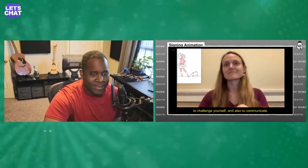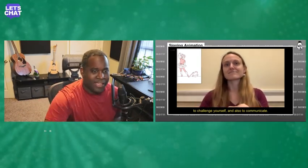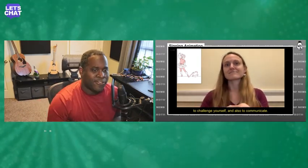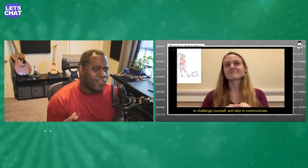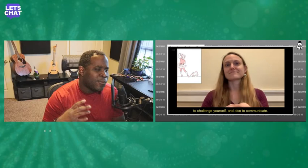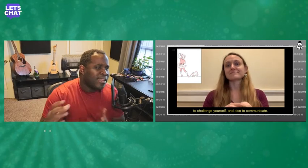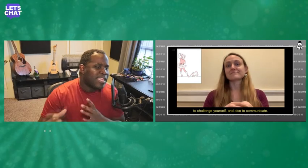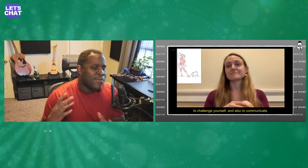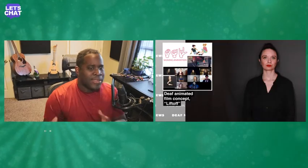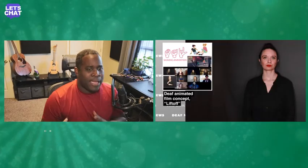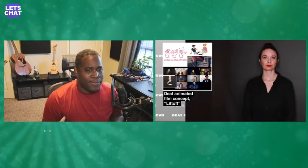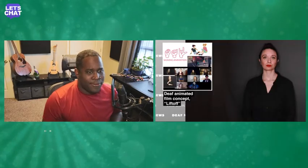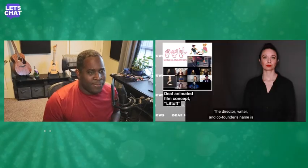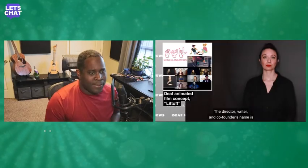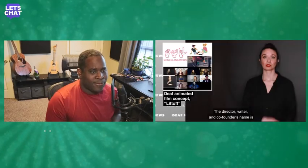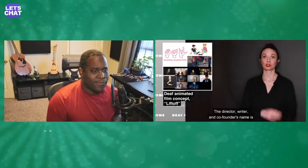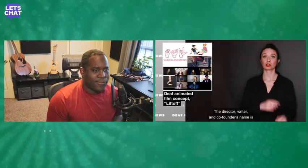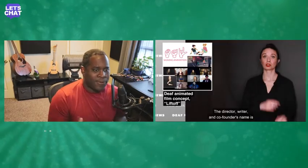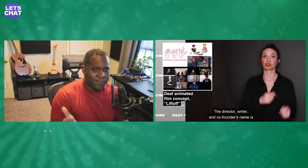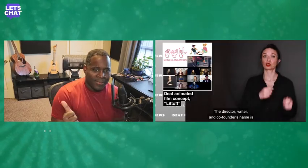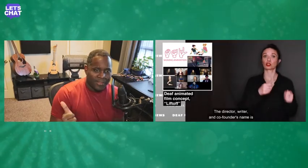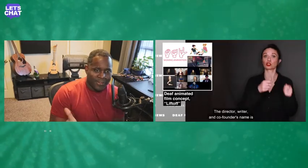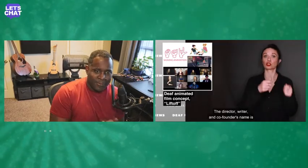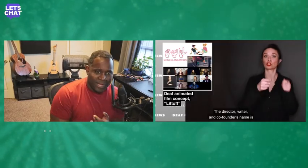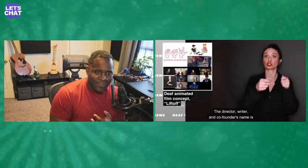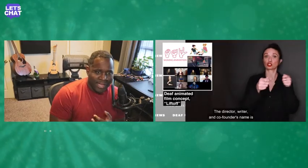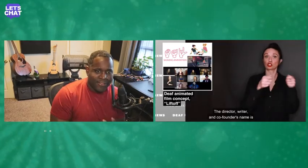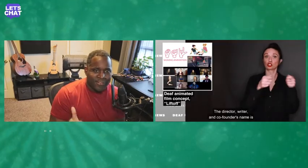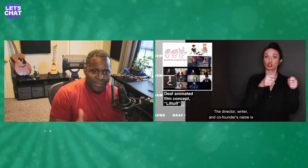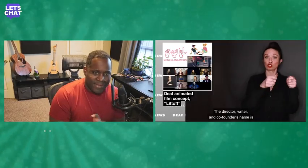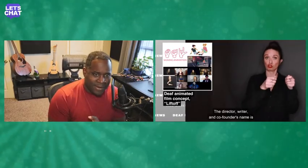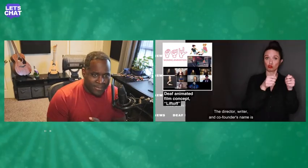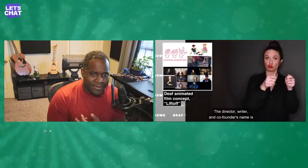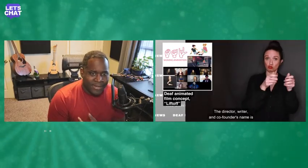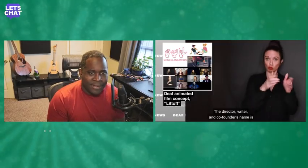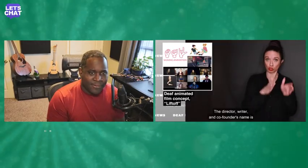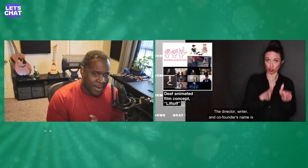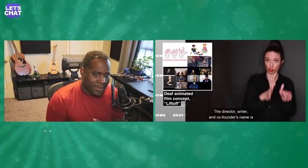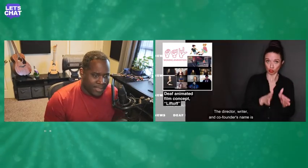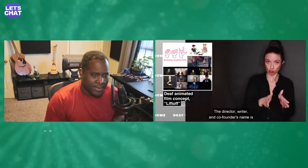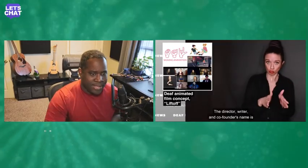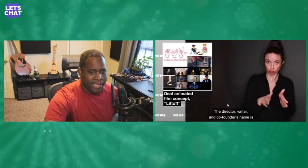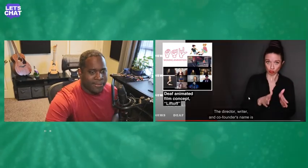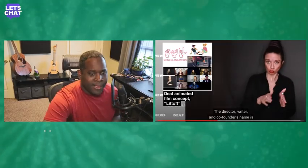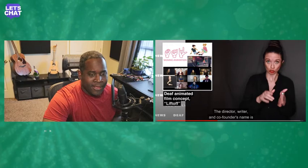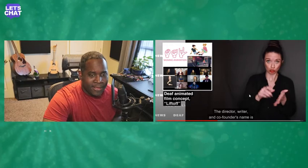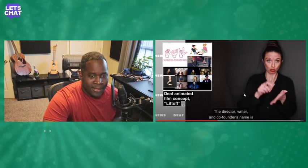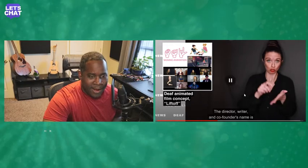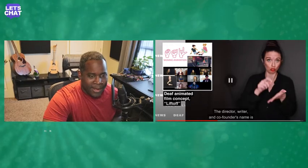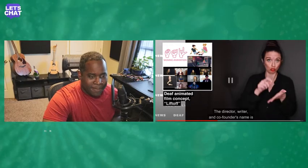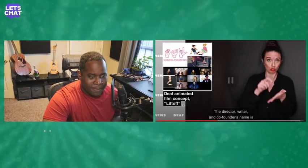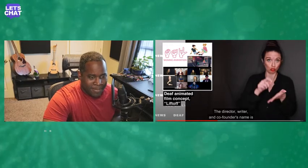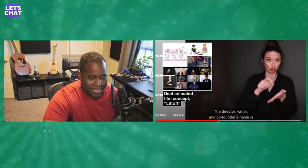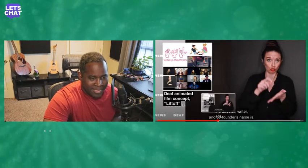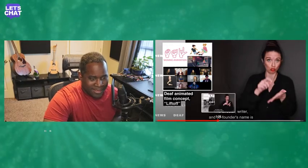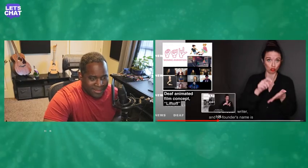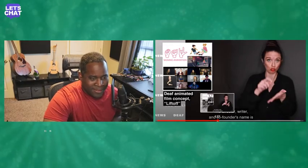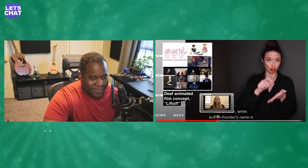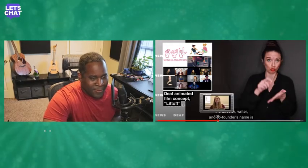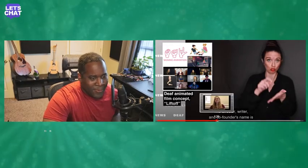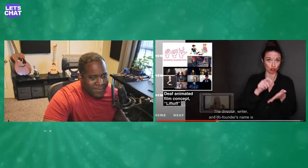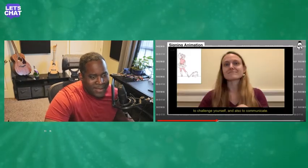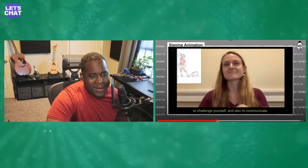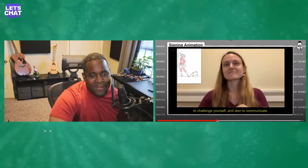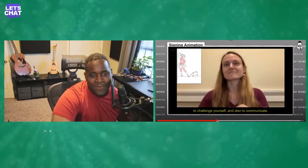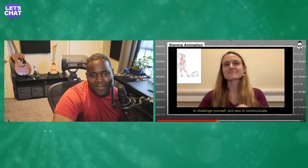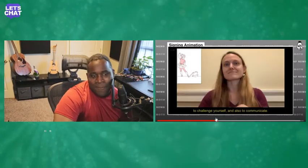in here. And it's a good way to communicate with other people. So it's a good way to challenge. It's an amazing opportunity. It's a great way to communicate. All right.